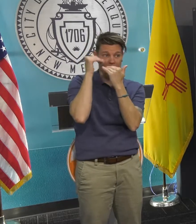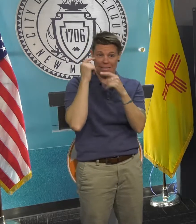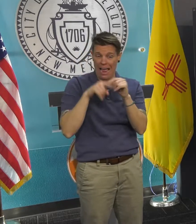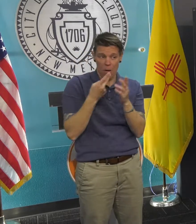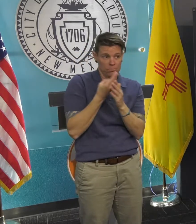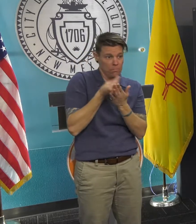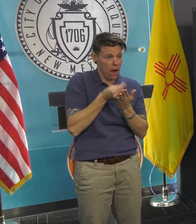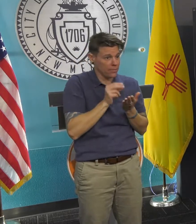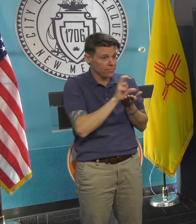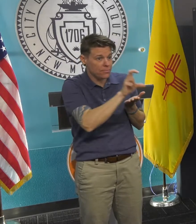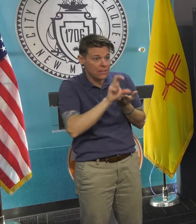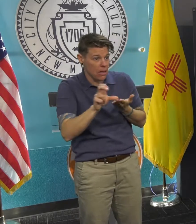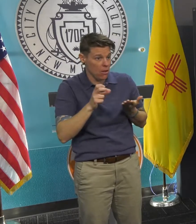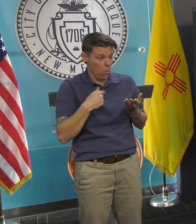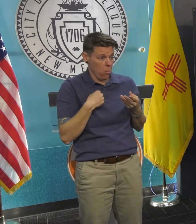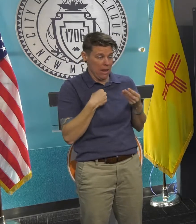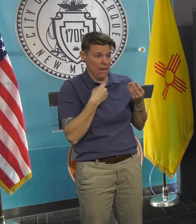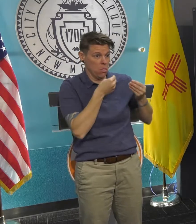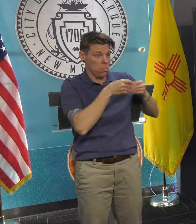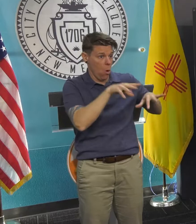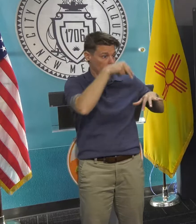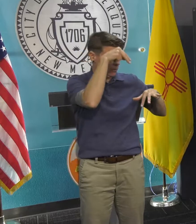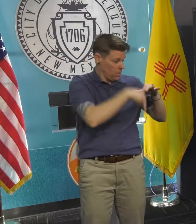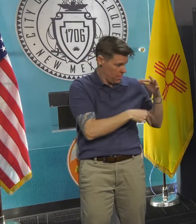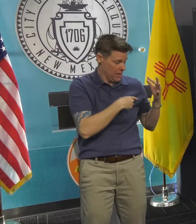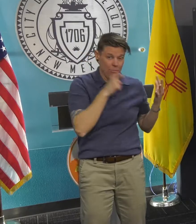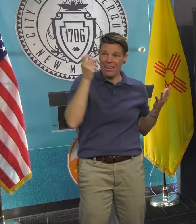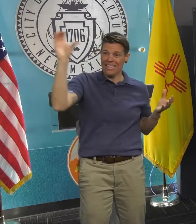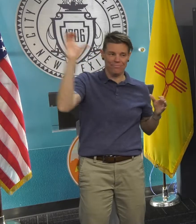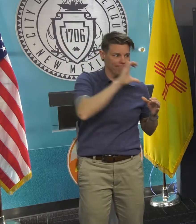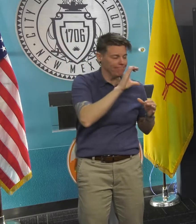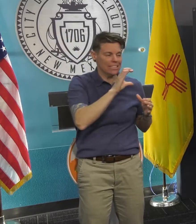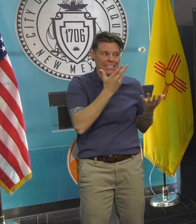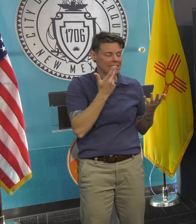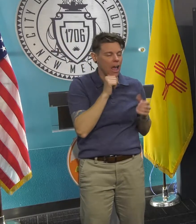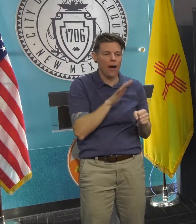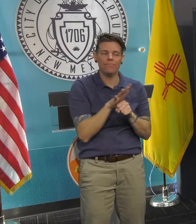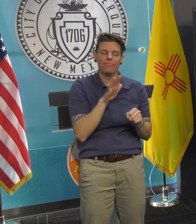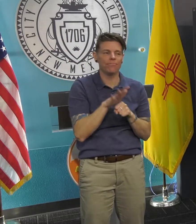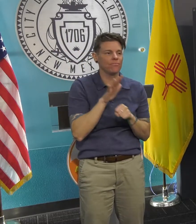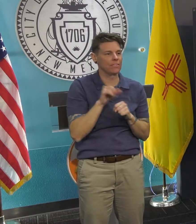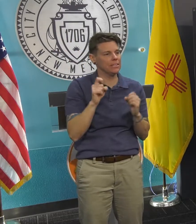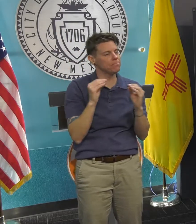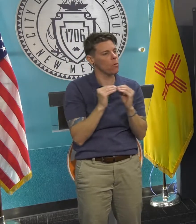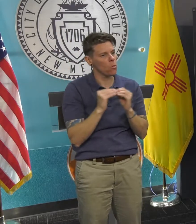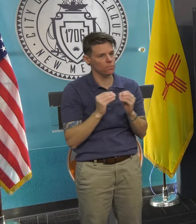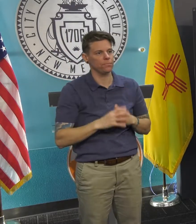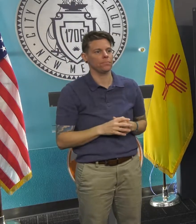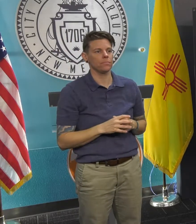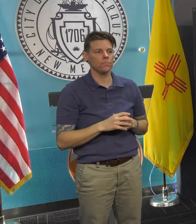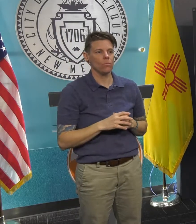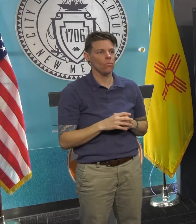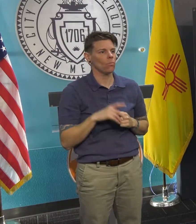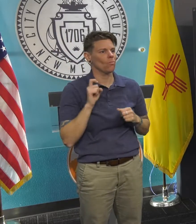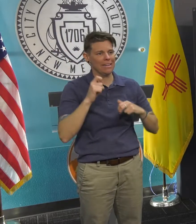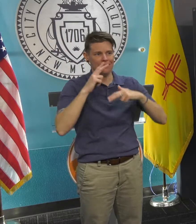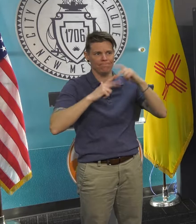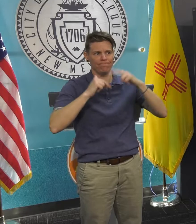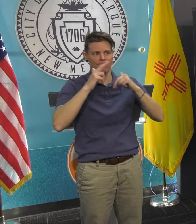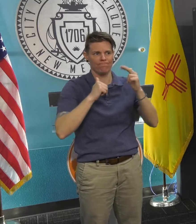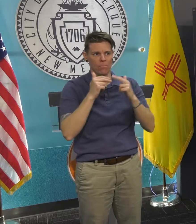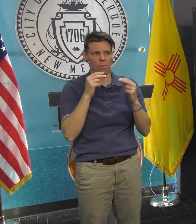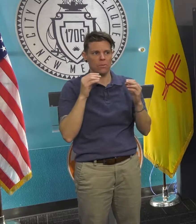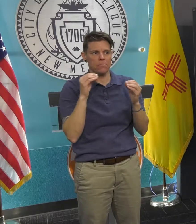know is extremely important. Provide funding to build out high-speed broadband in rural areas so everyone has access